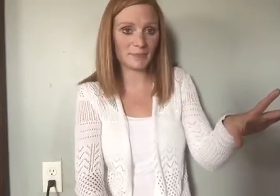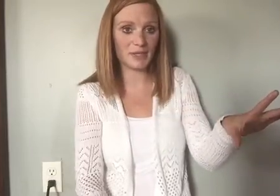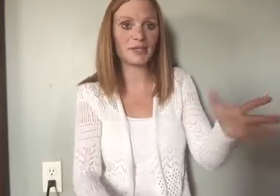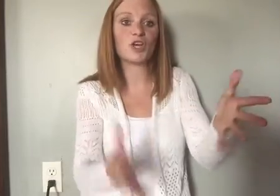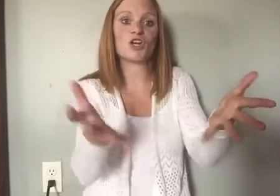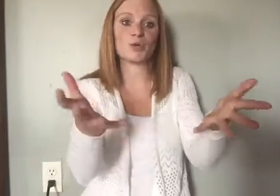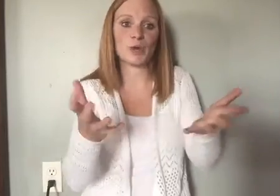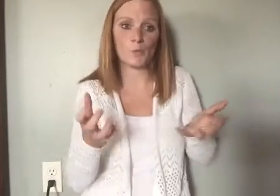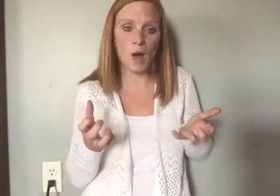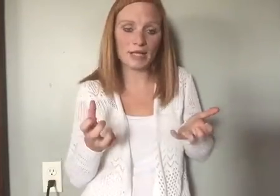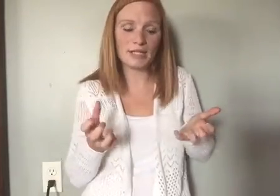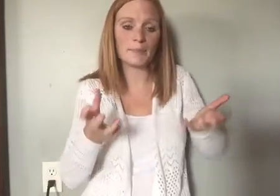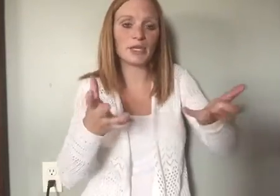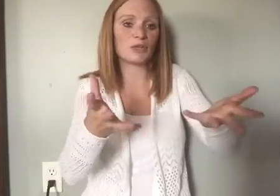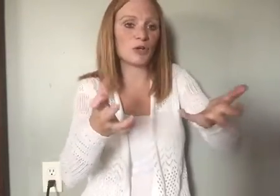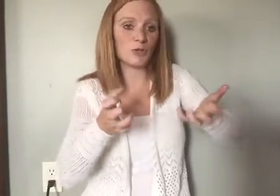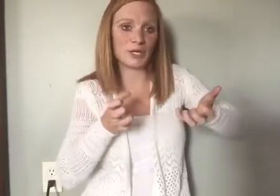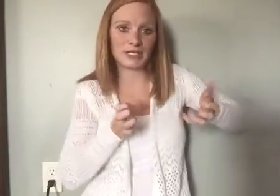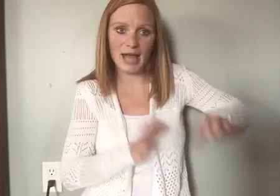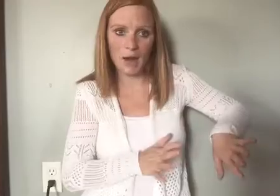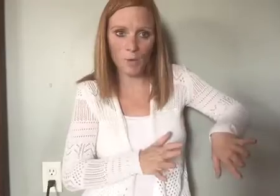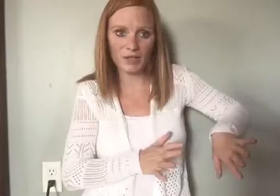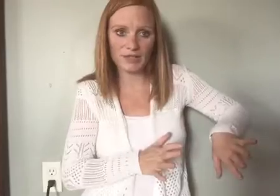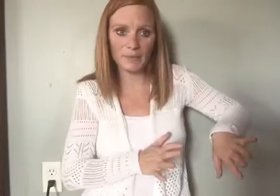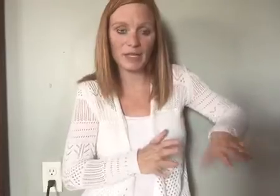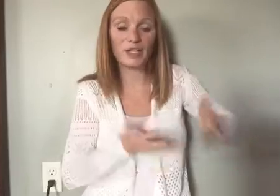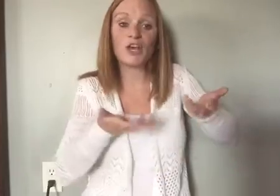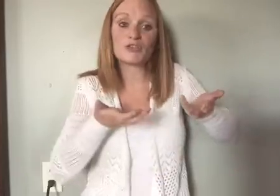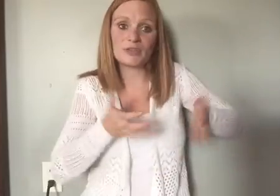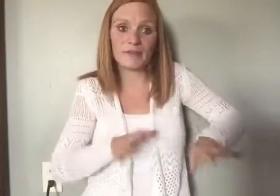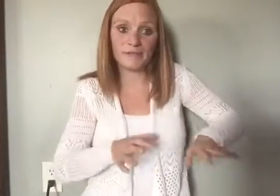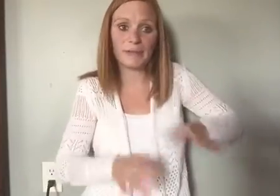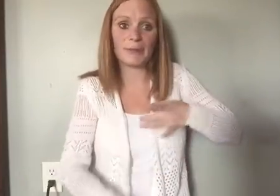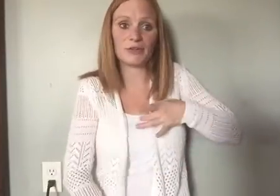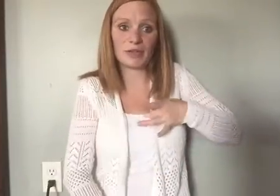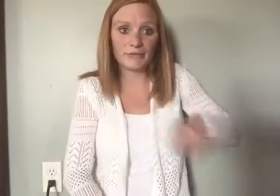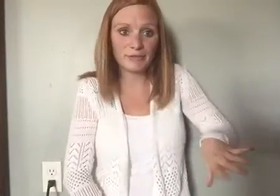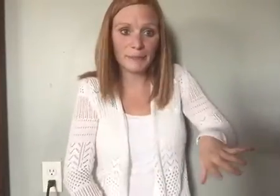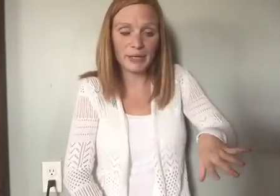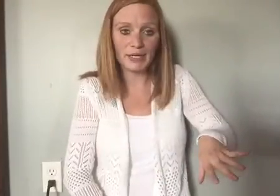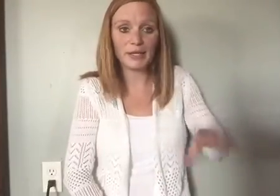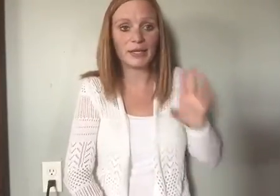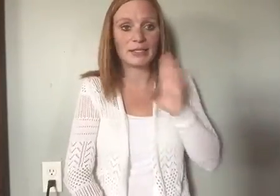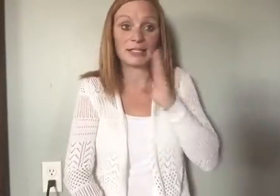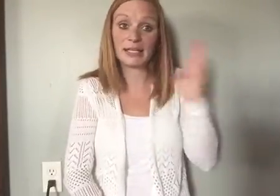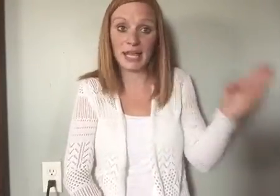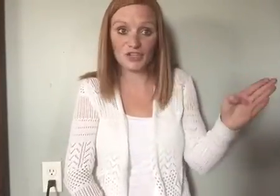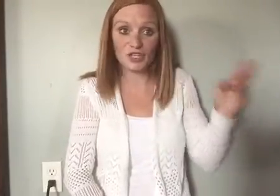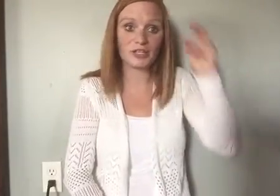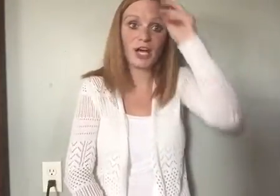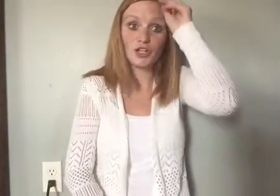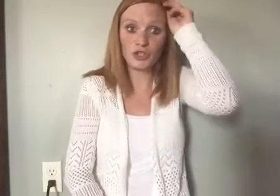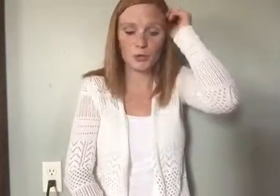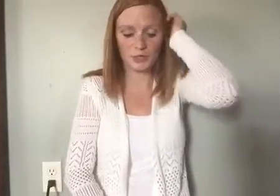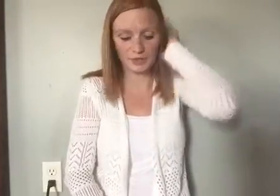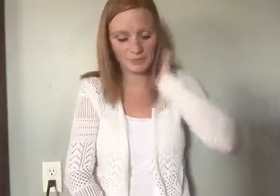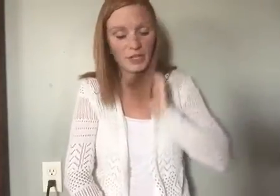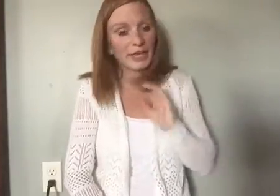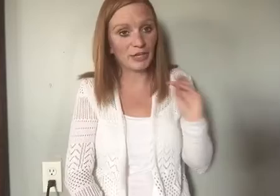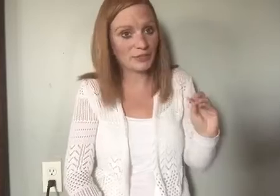something. You can want something, or you can not want something. So that flipping is a negation, a don't. Can't do that